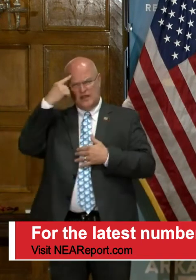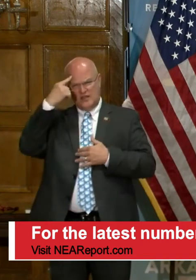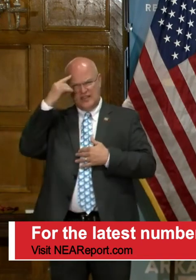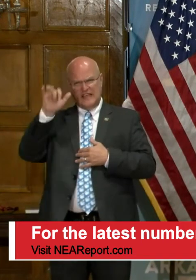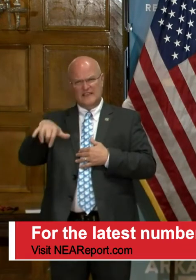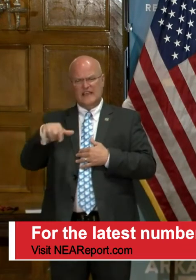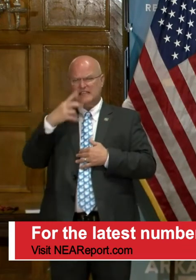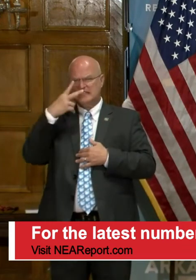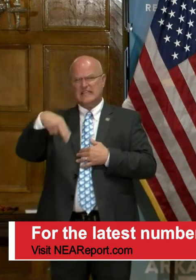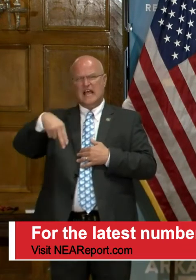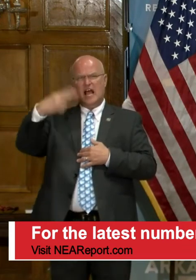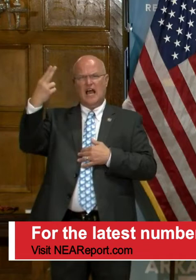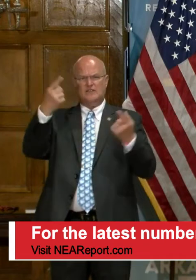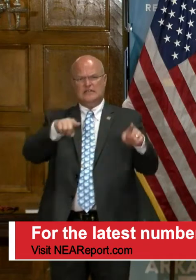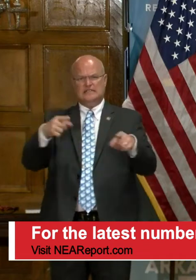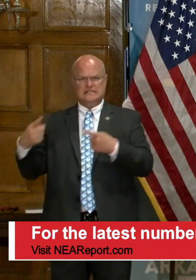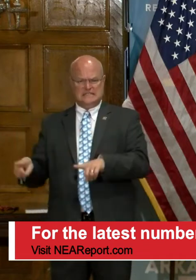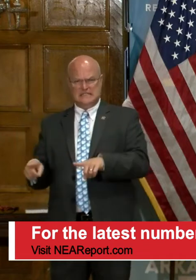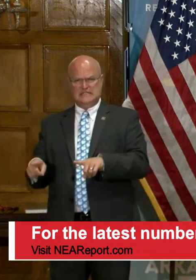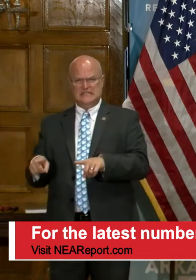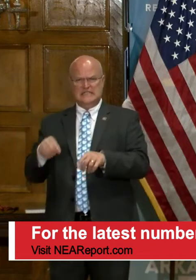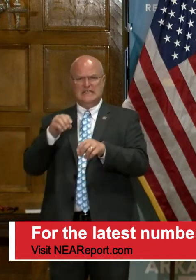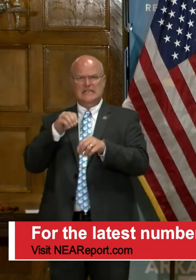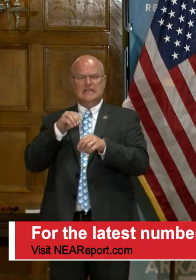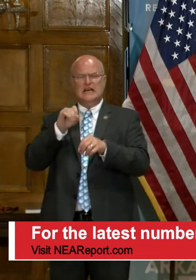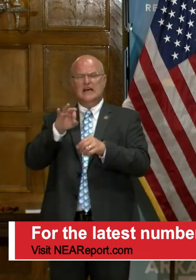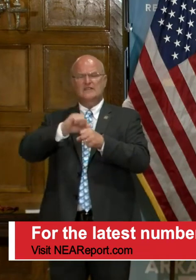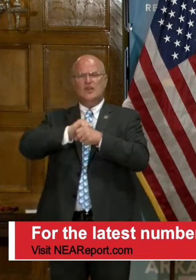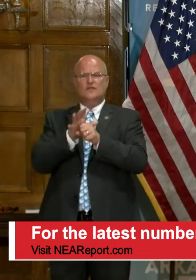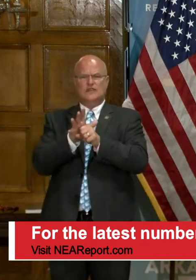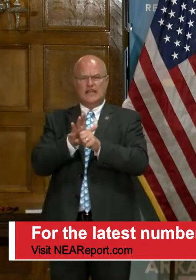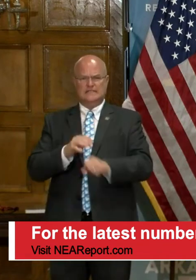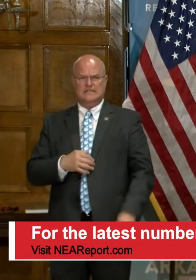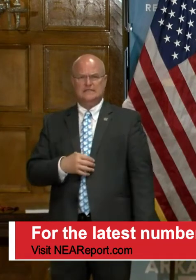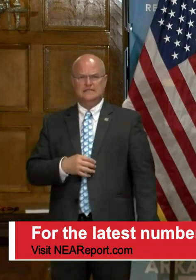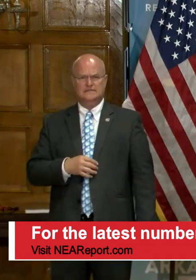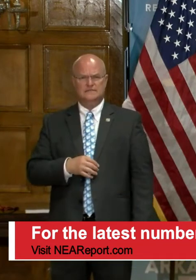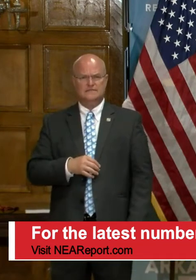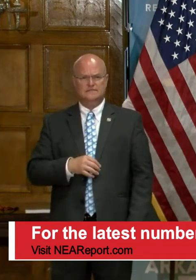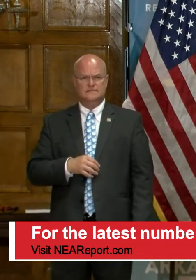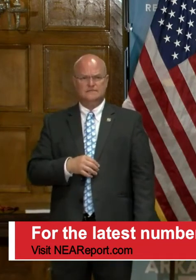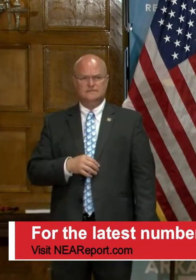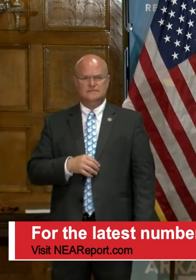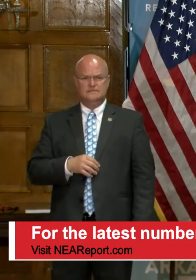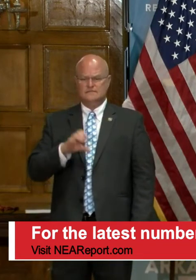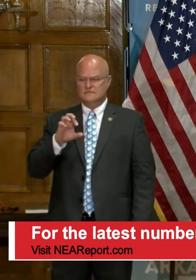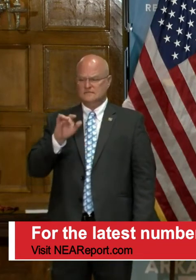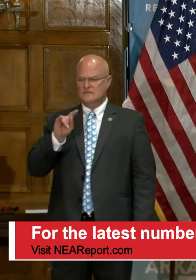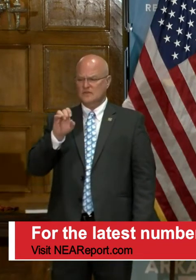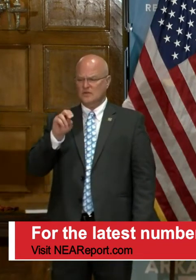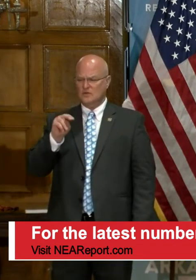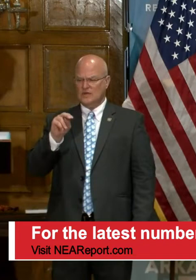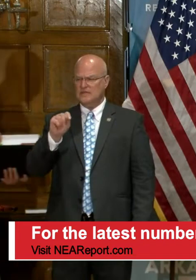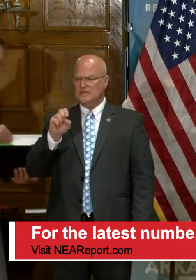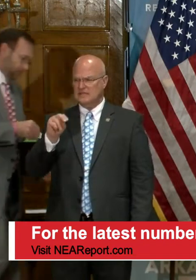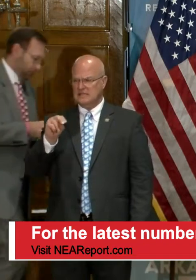Crittenden is seeing a higher incidence of COVID-19? Crittenden County?